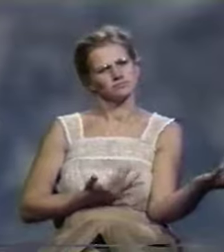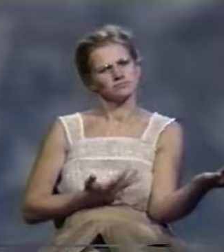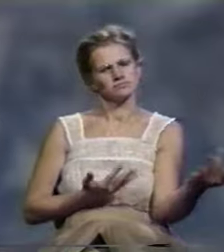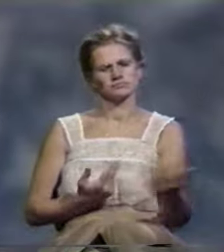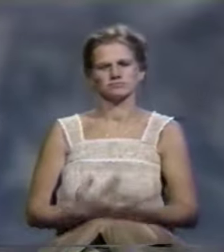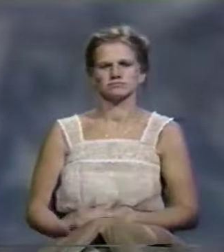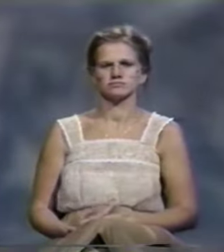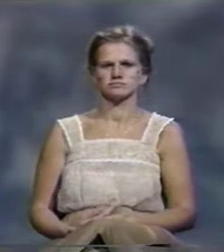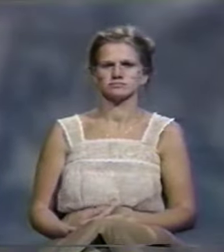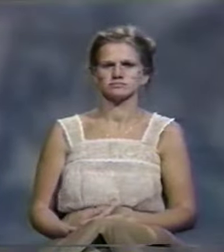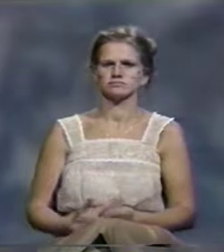To wait.